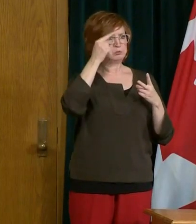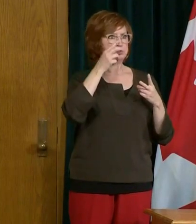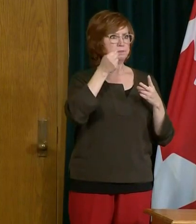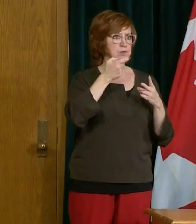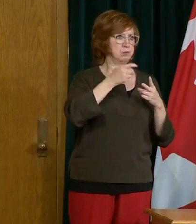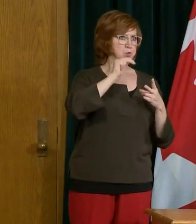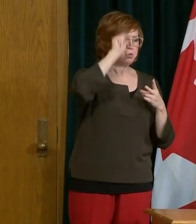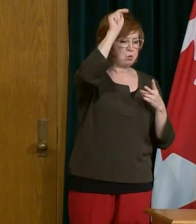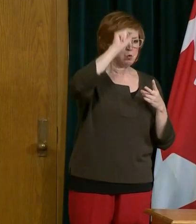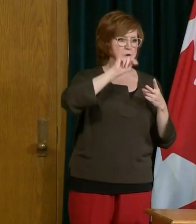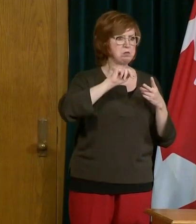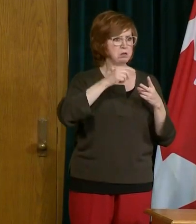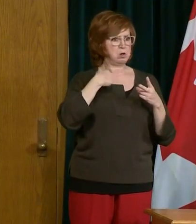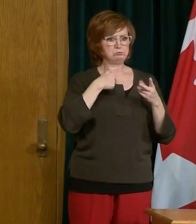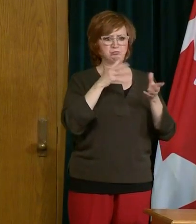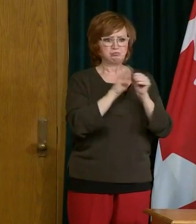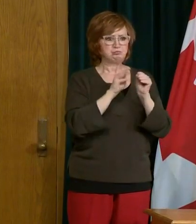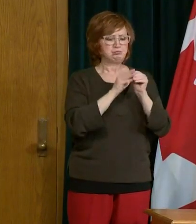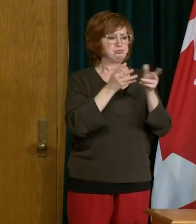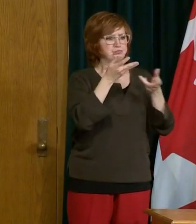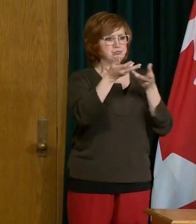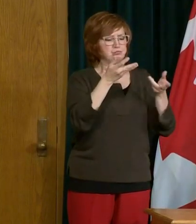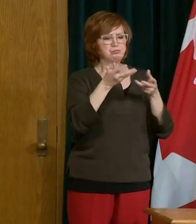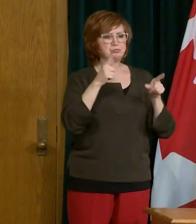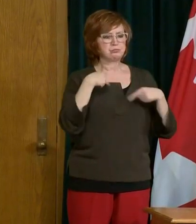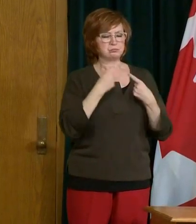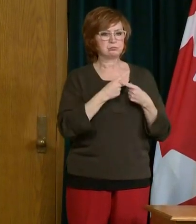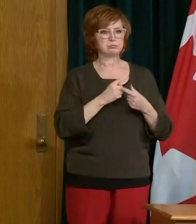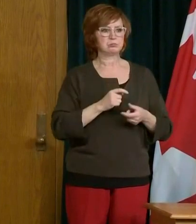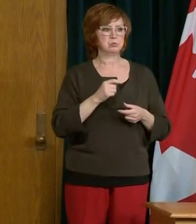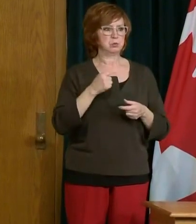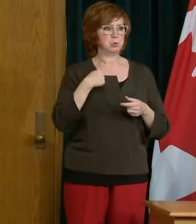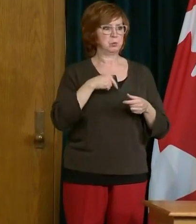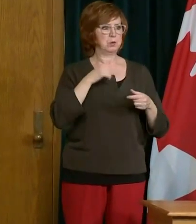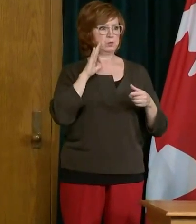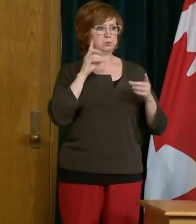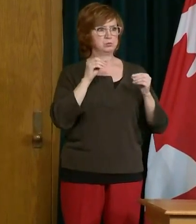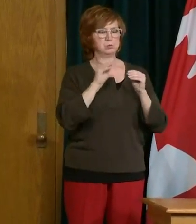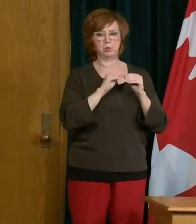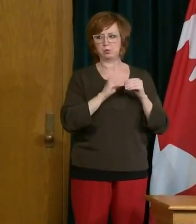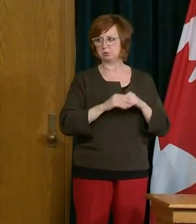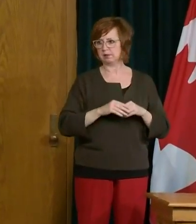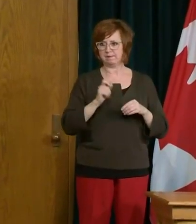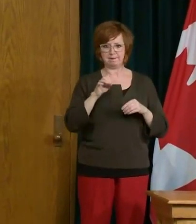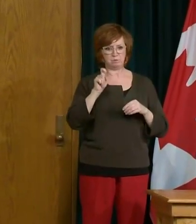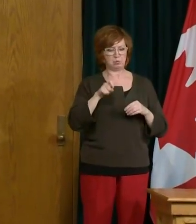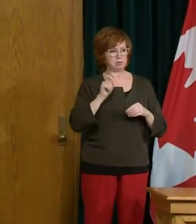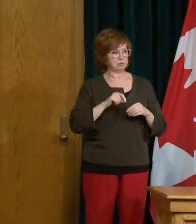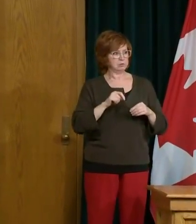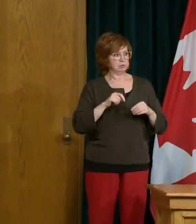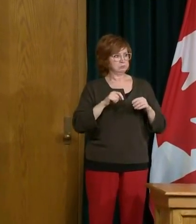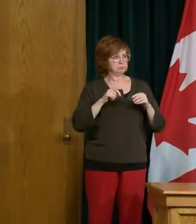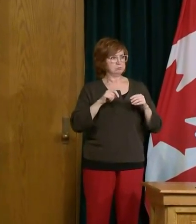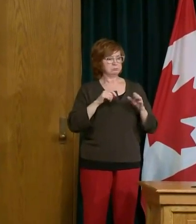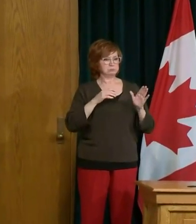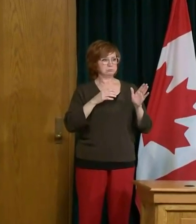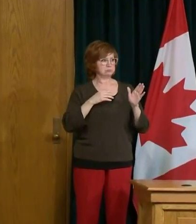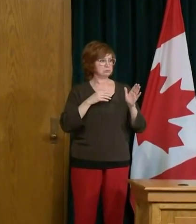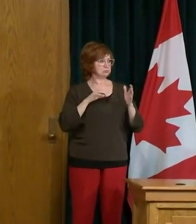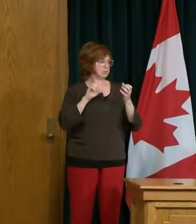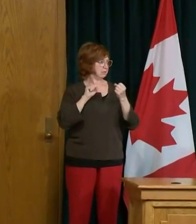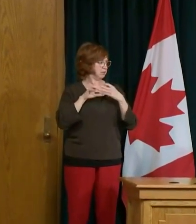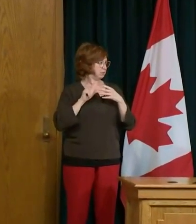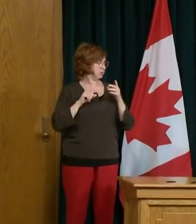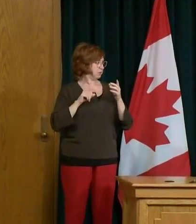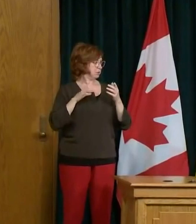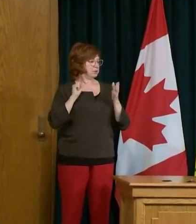is additional steps that need to be taken, we'll take them. You have a follow-up, Arthur? Well, I think Scott